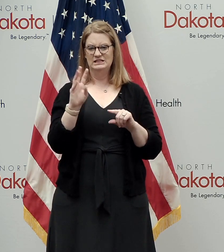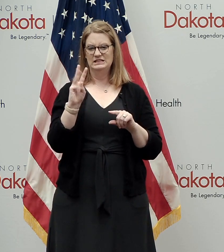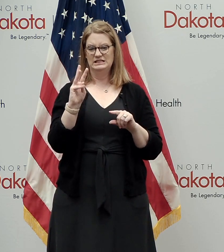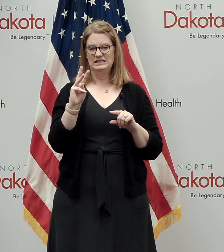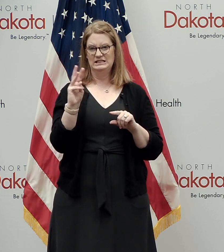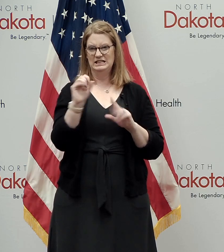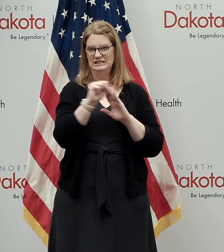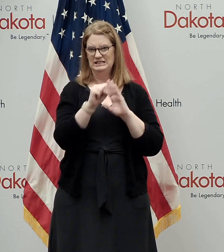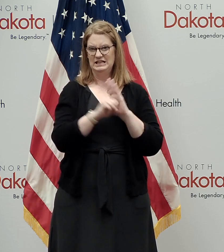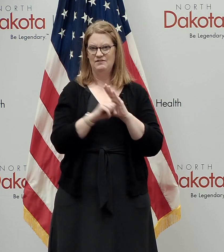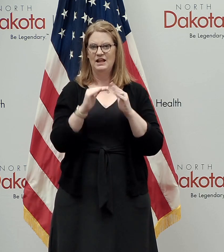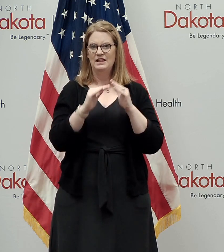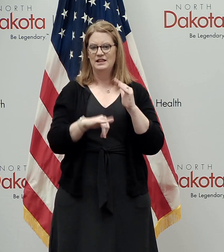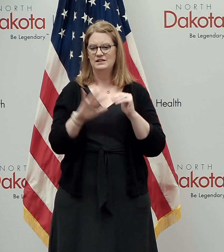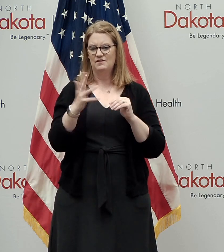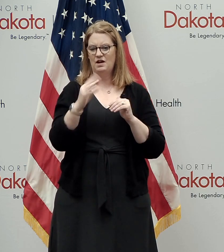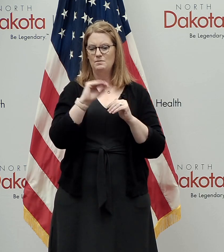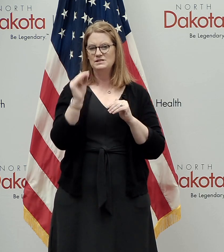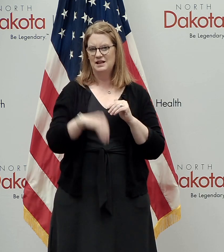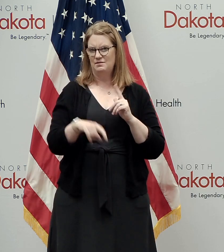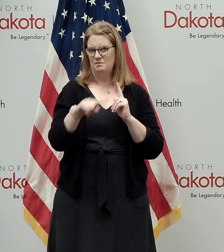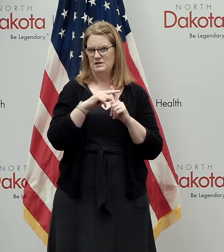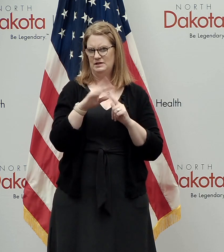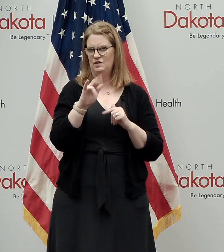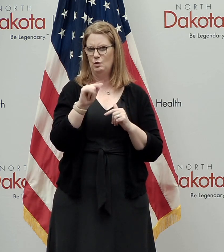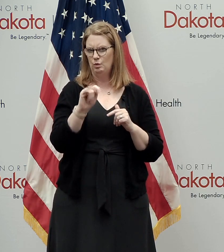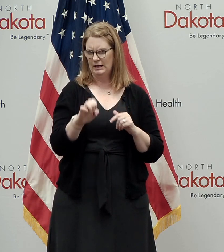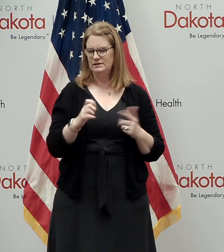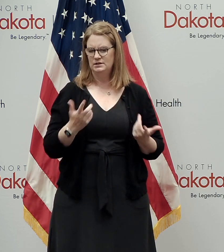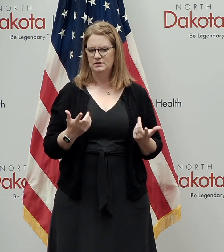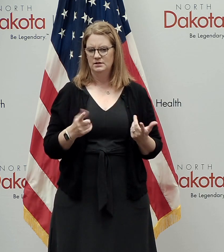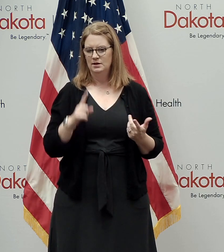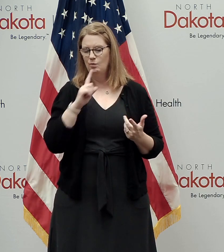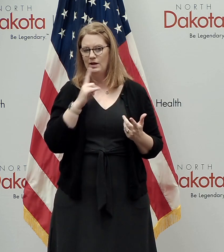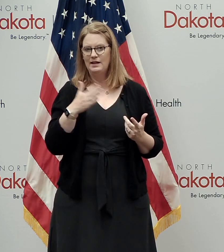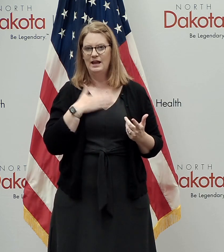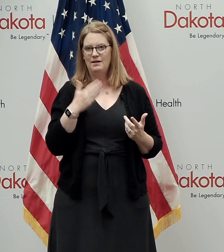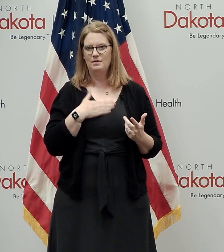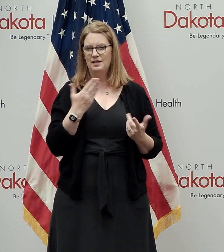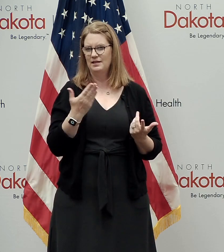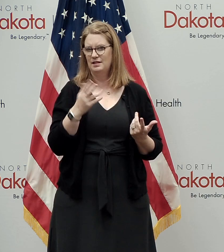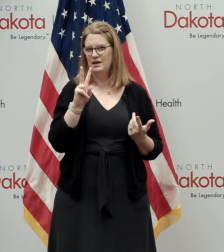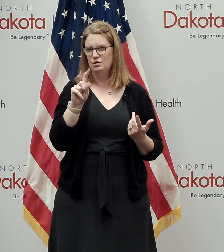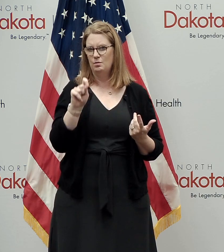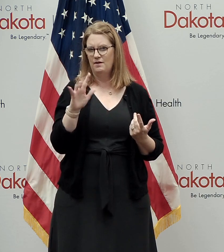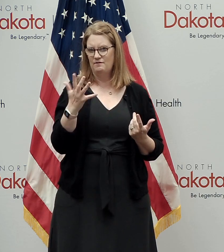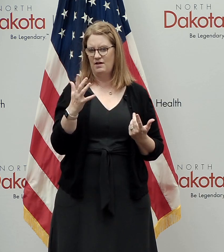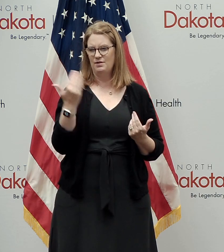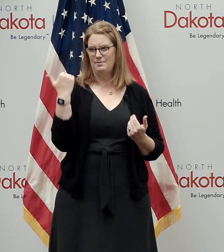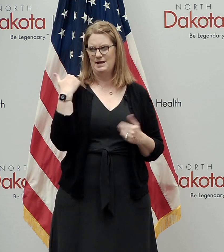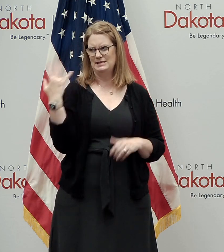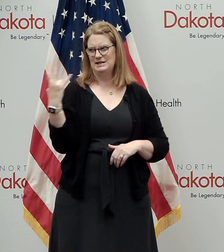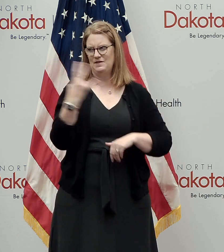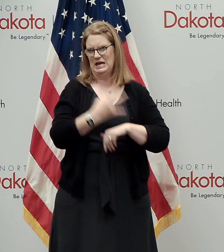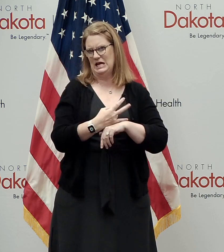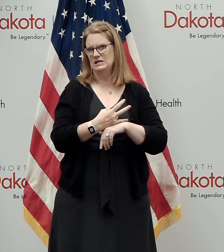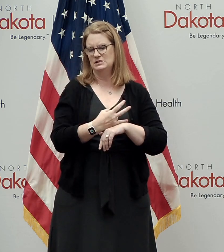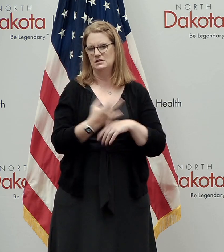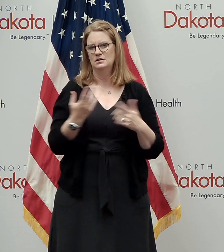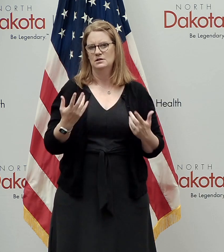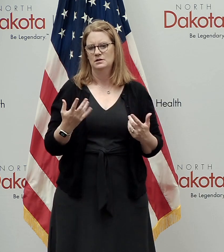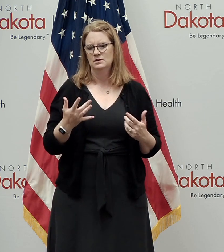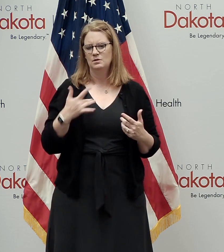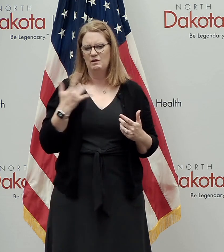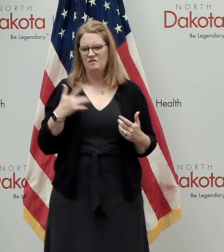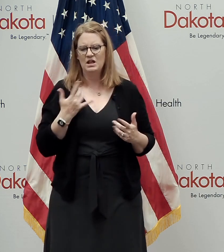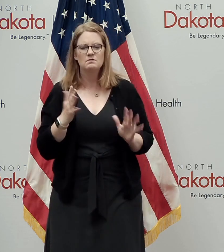than 5% positive rate. It's great to be at the 2.5 for the last 7 days. So we're in the right